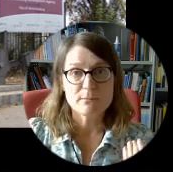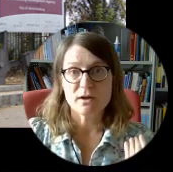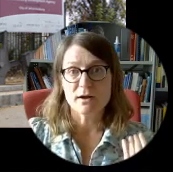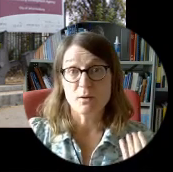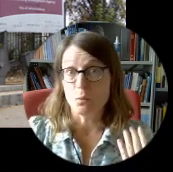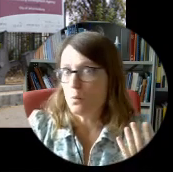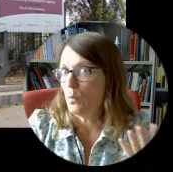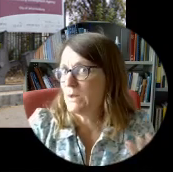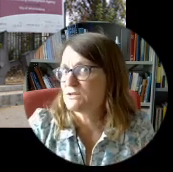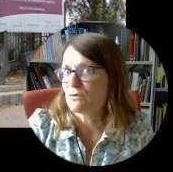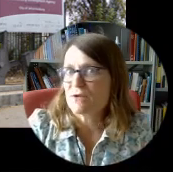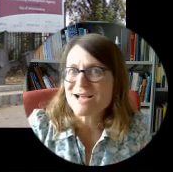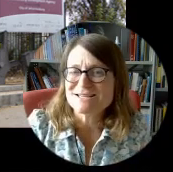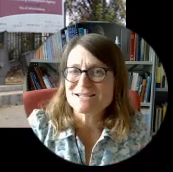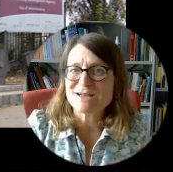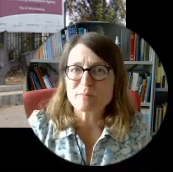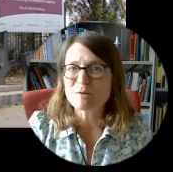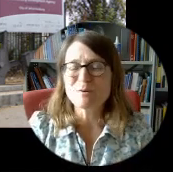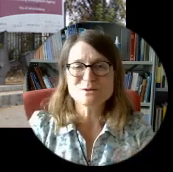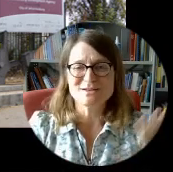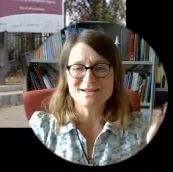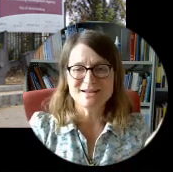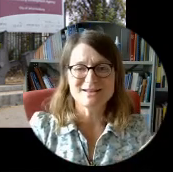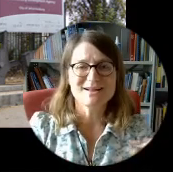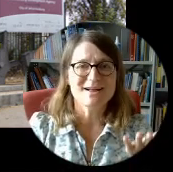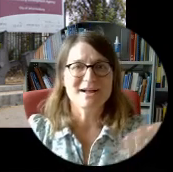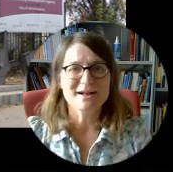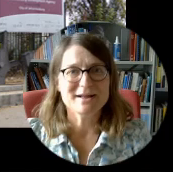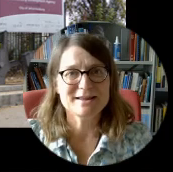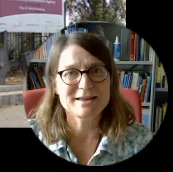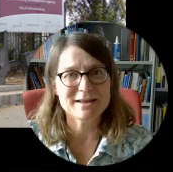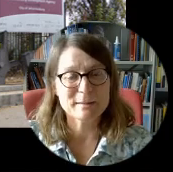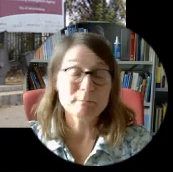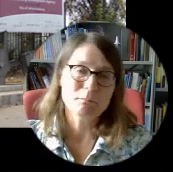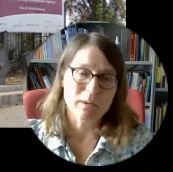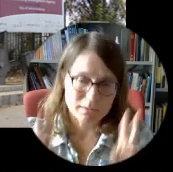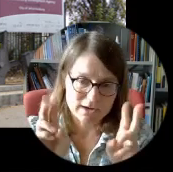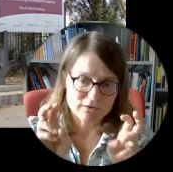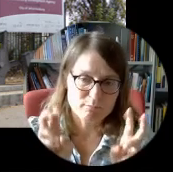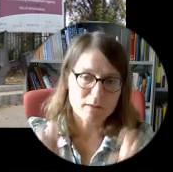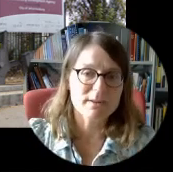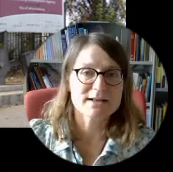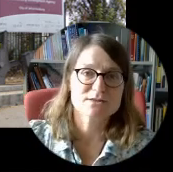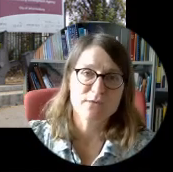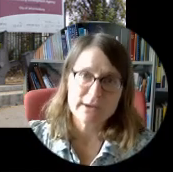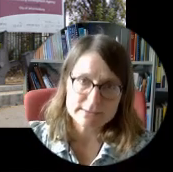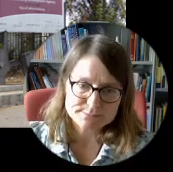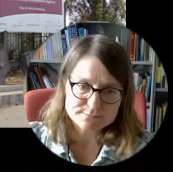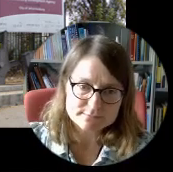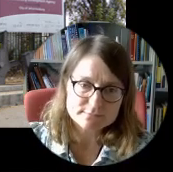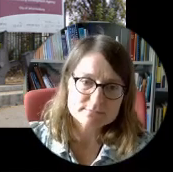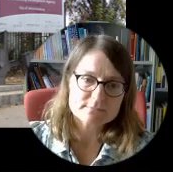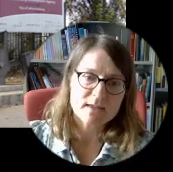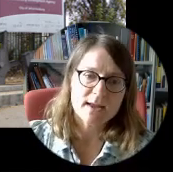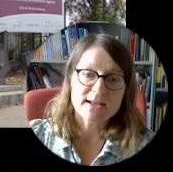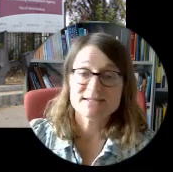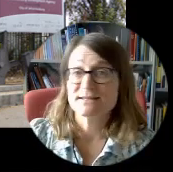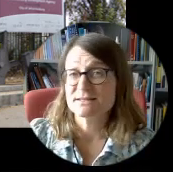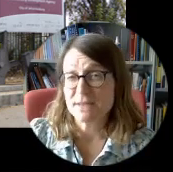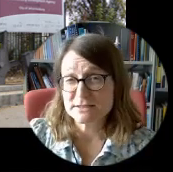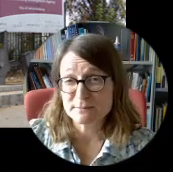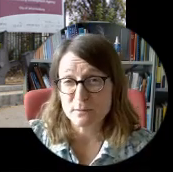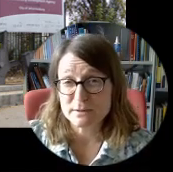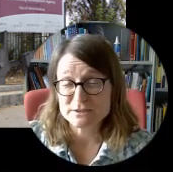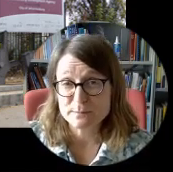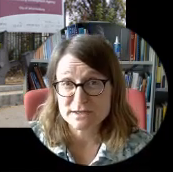understand which varieties are promoted in the kind of public sphere. Is